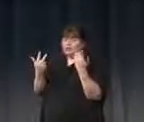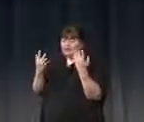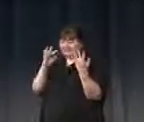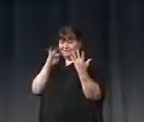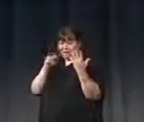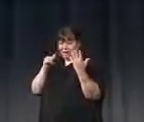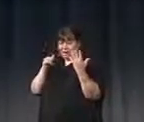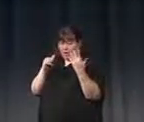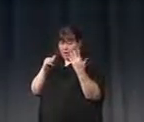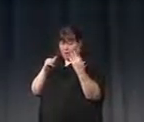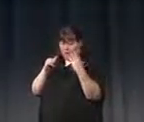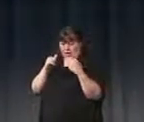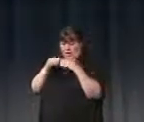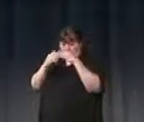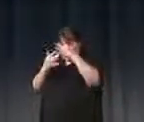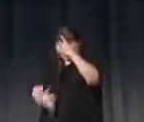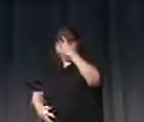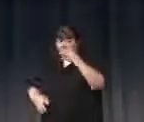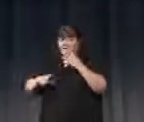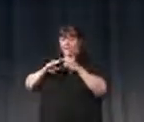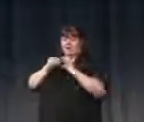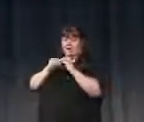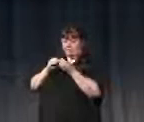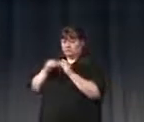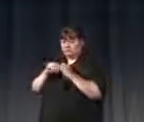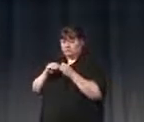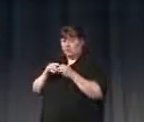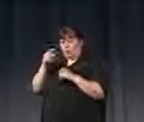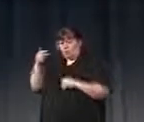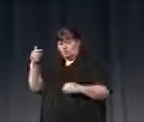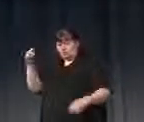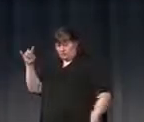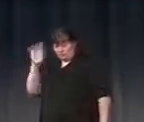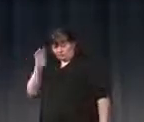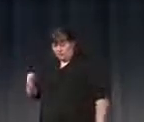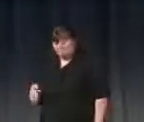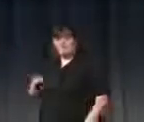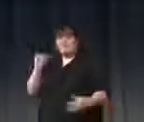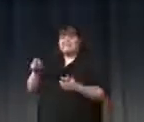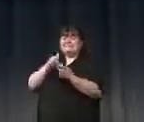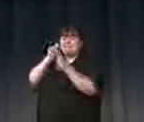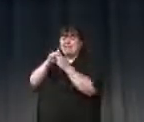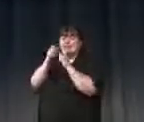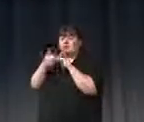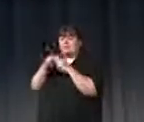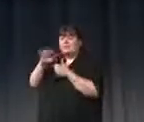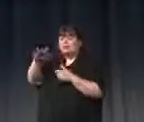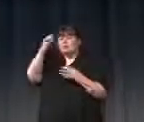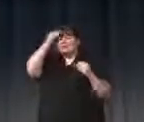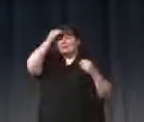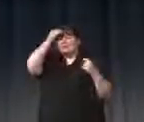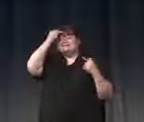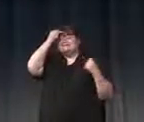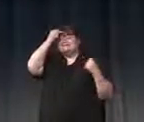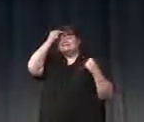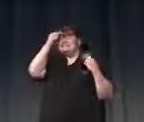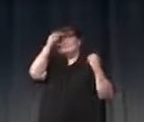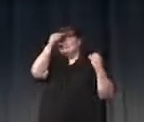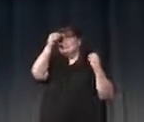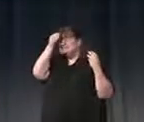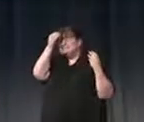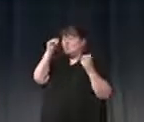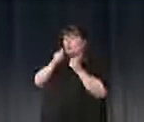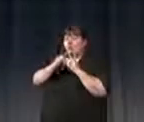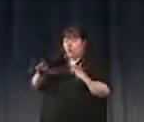so forth. There's an infinite family of pairs of numbers that add up to be equal to 17. But that's exactly the problem that your brain is solving all the time, every day, without you